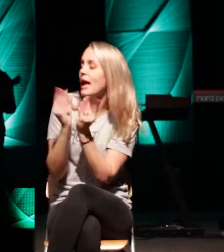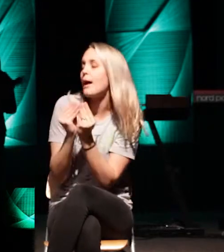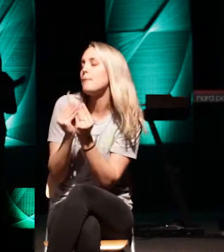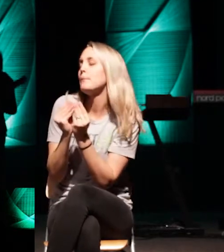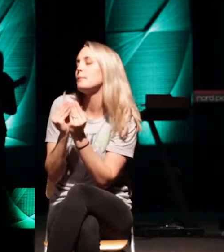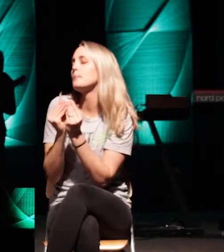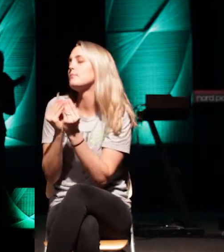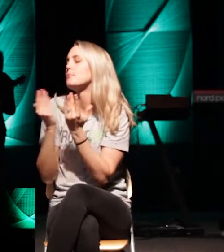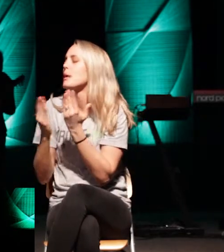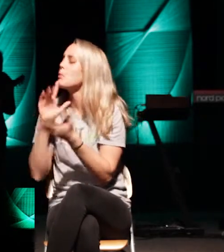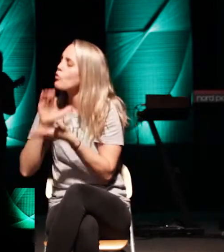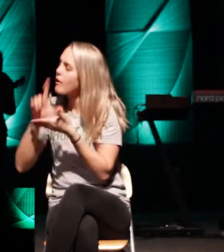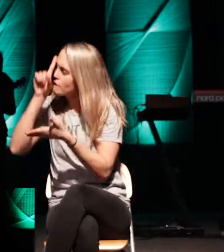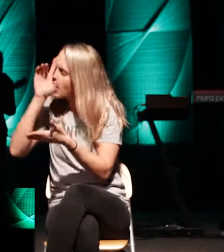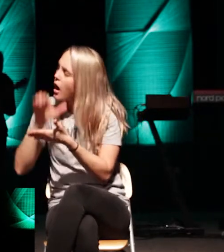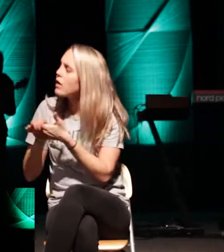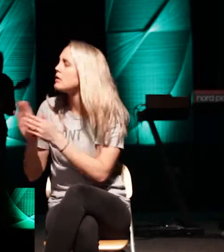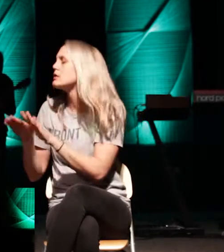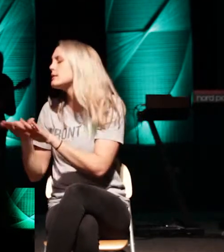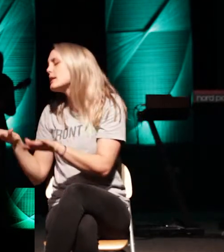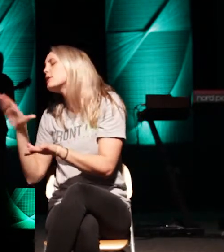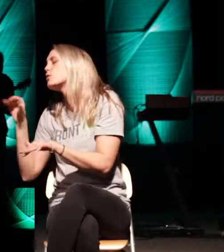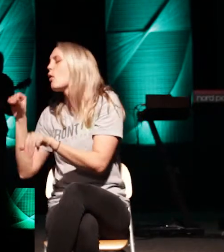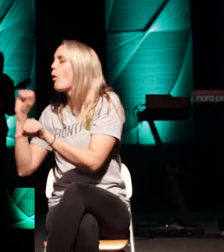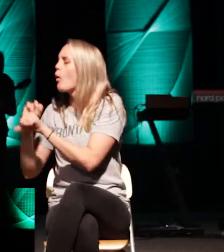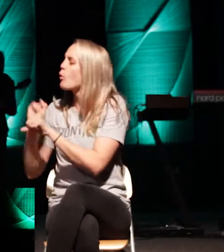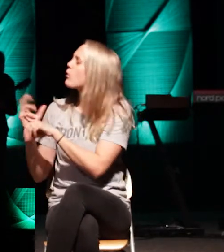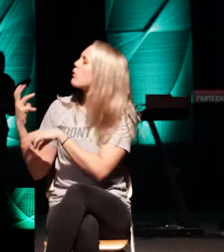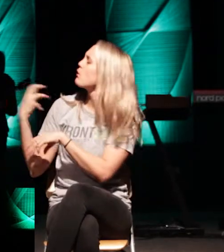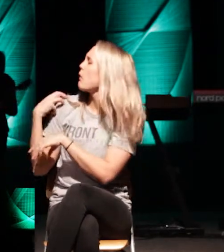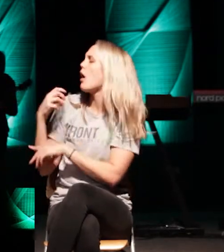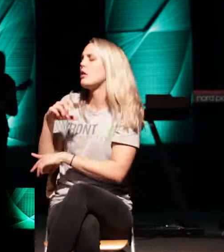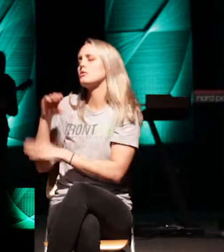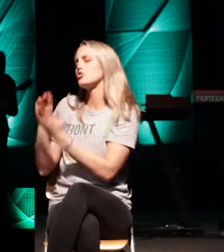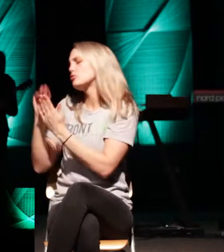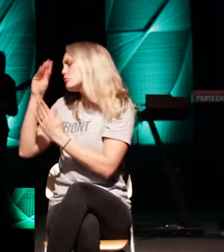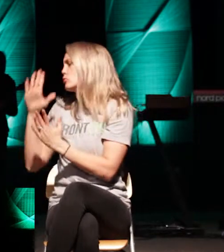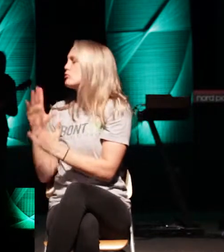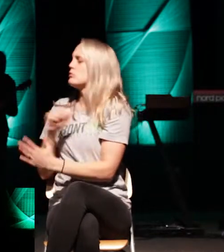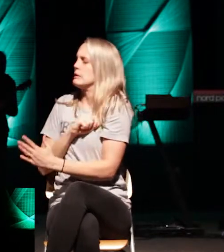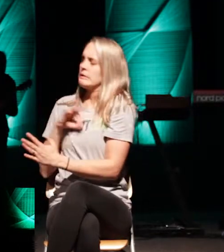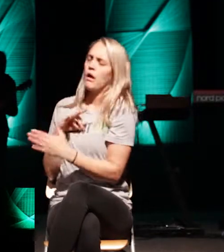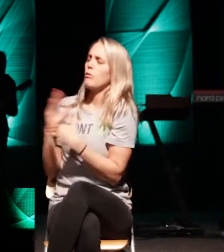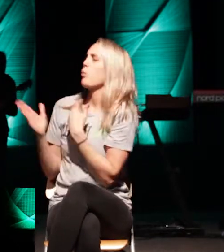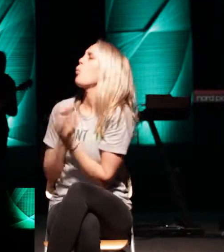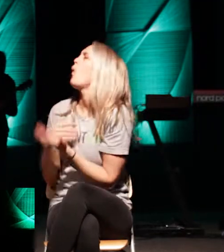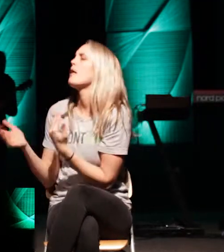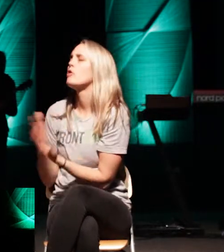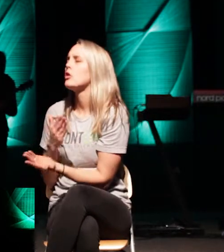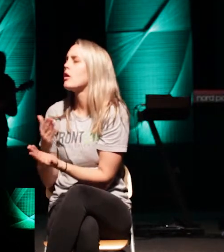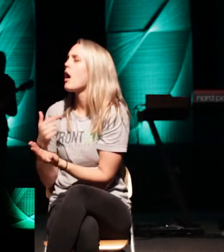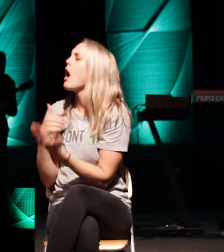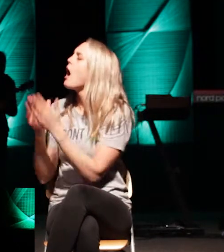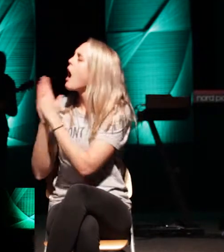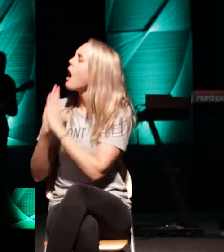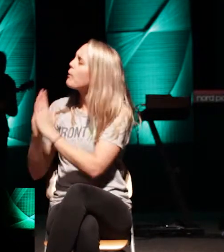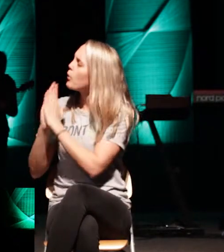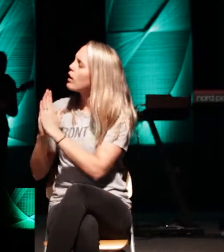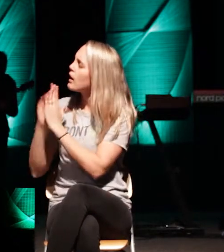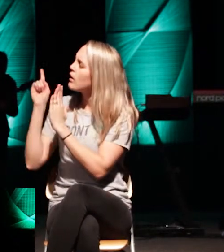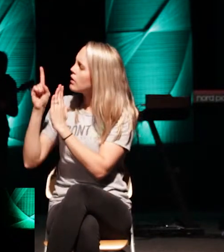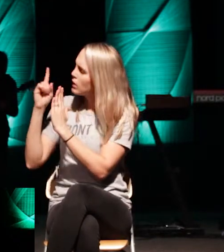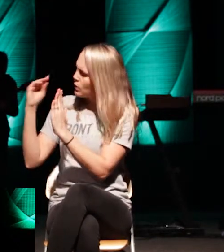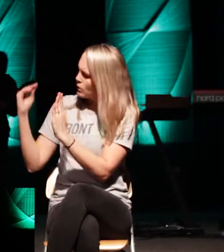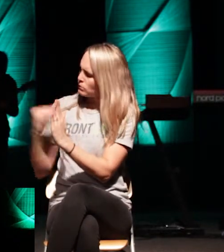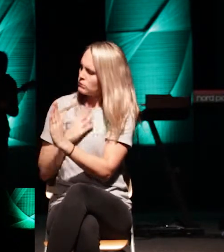maybe it's coworkers, bosses, students, teachers, faculty, whatever it is. God, I pray that you would just put people on our hearts that